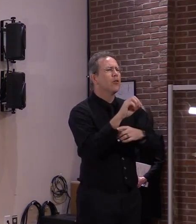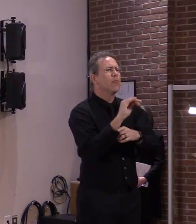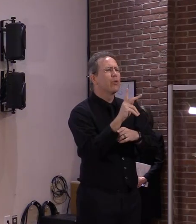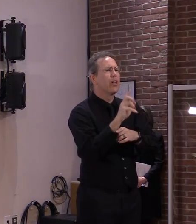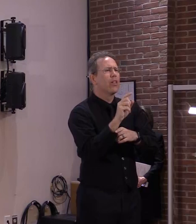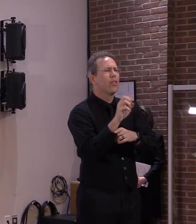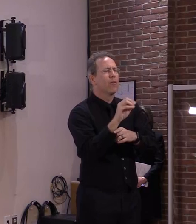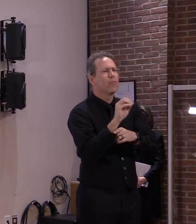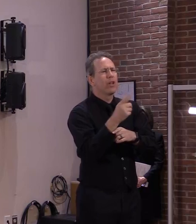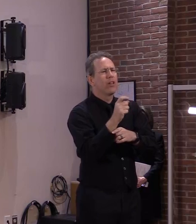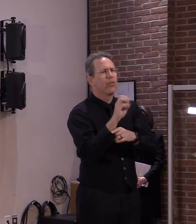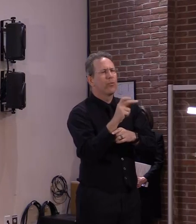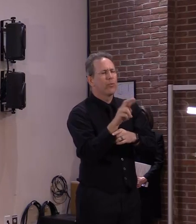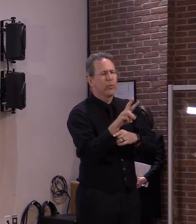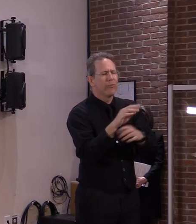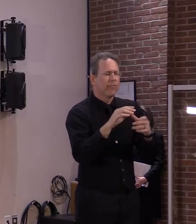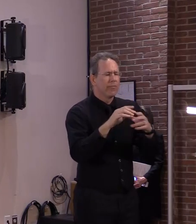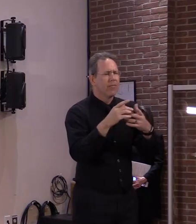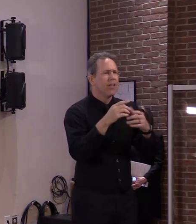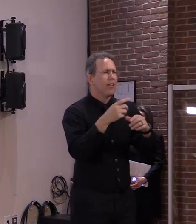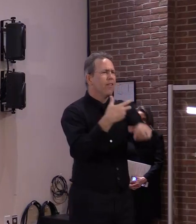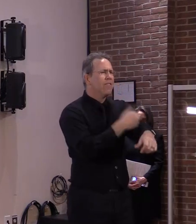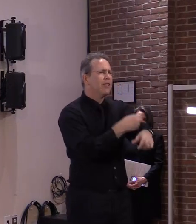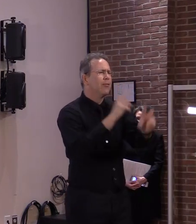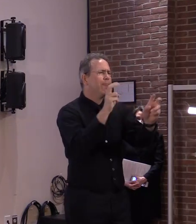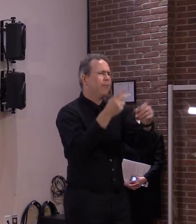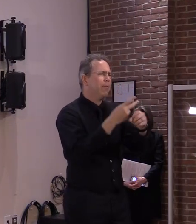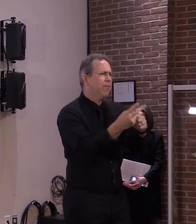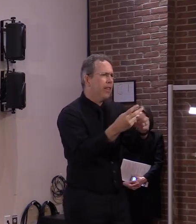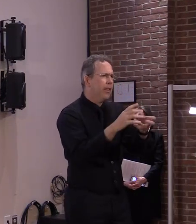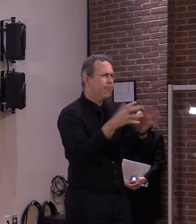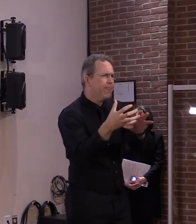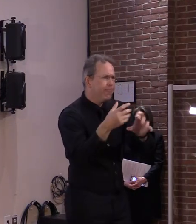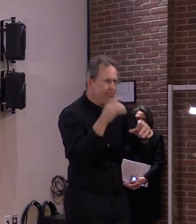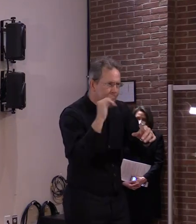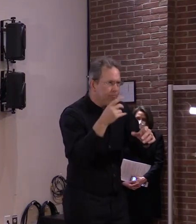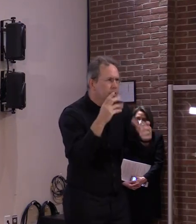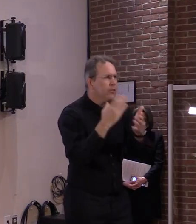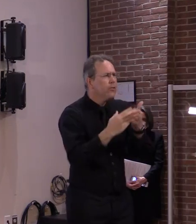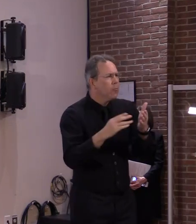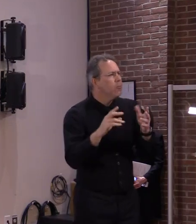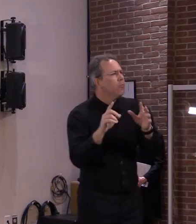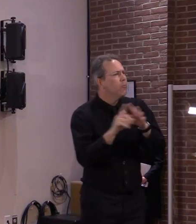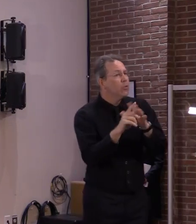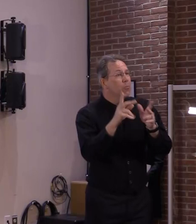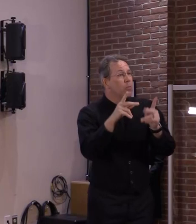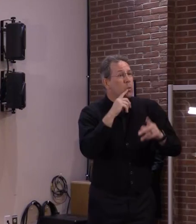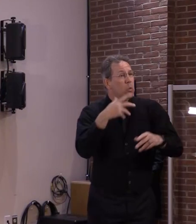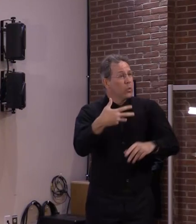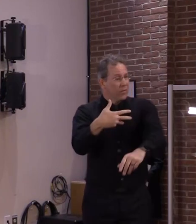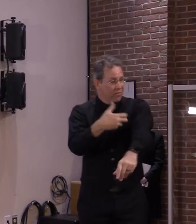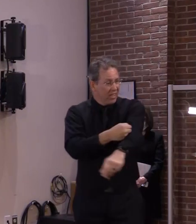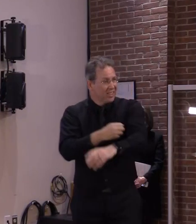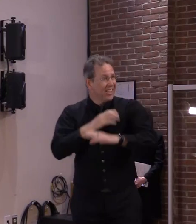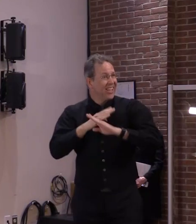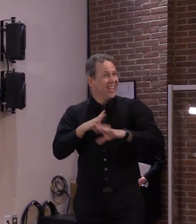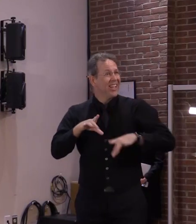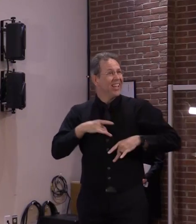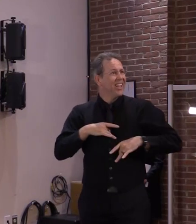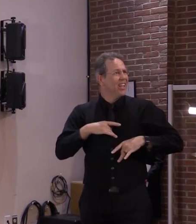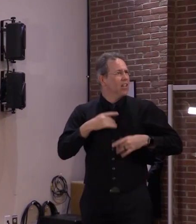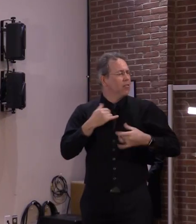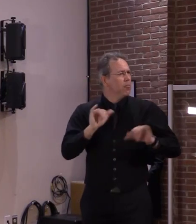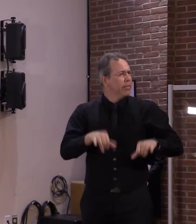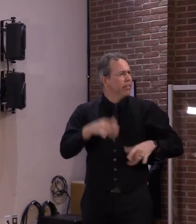will still get sick, even though the vaccines are working as expected. Because as effective as they are,